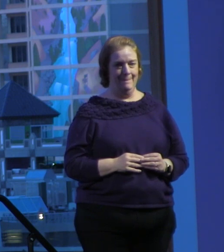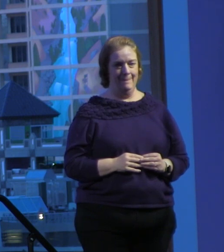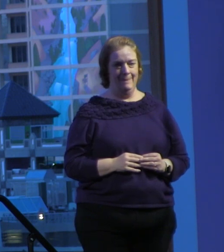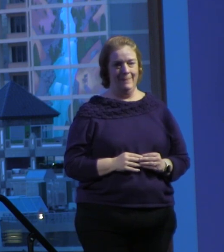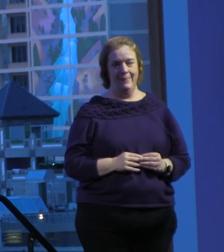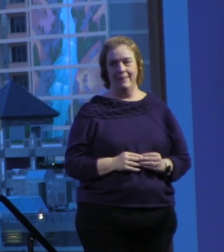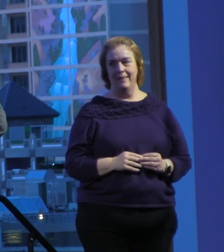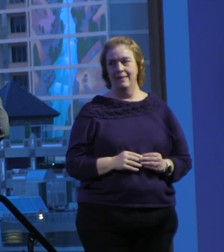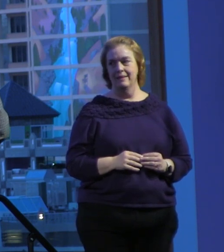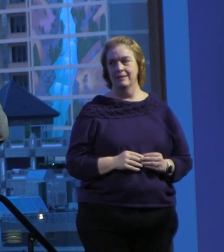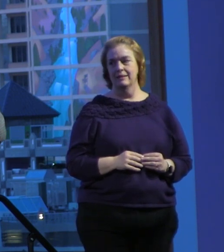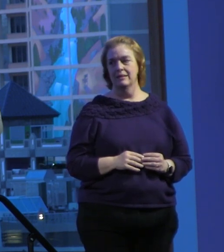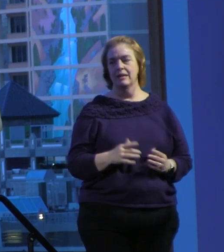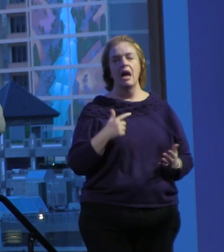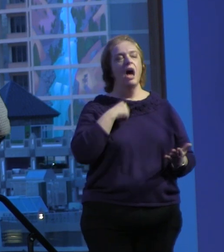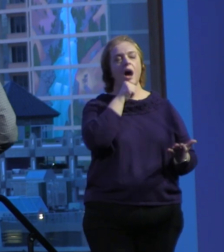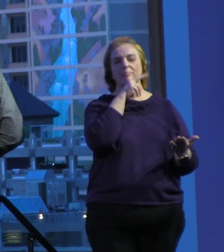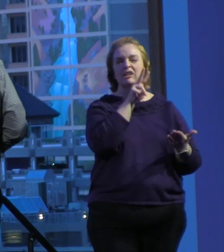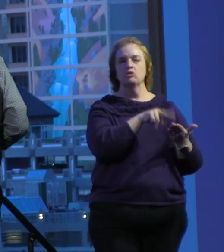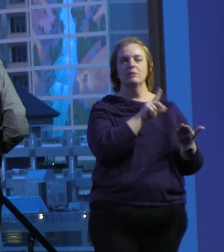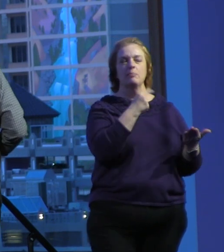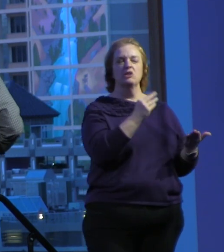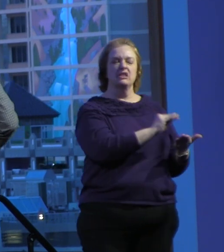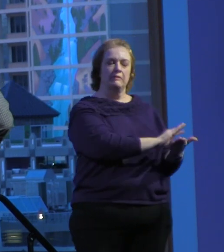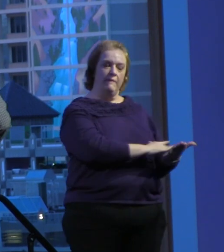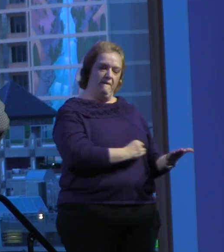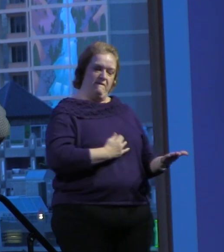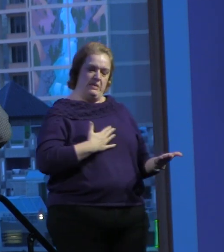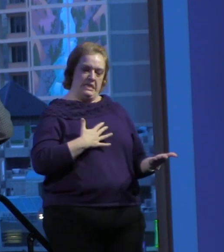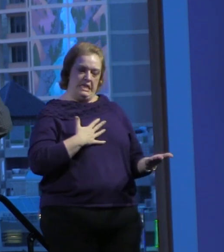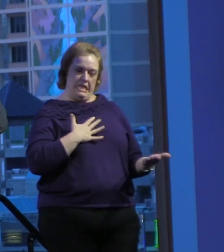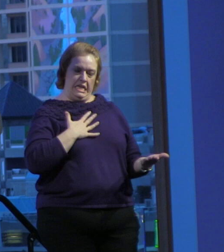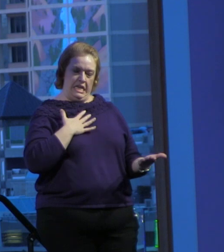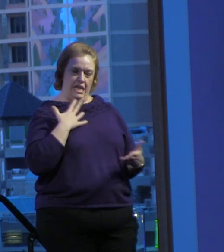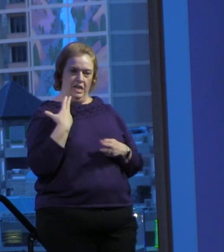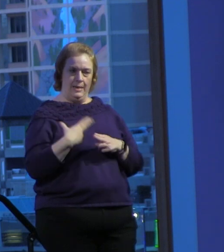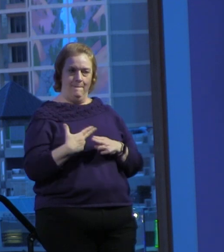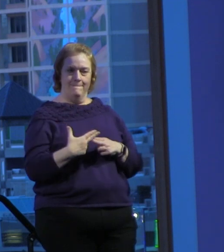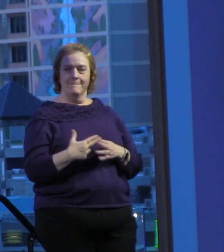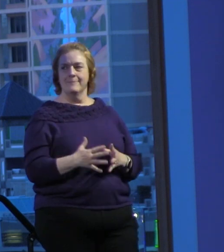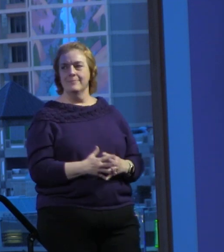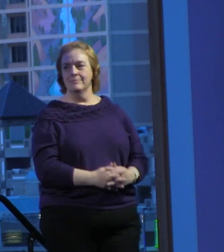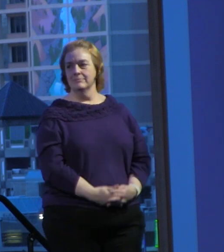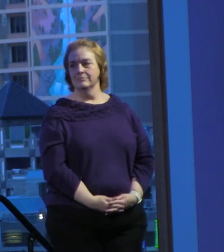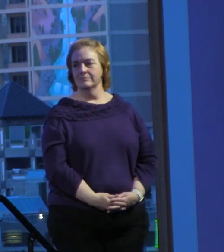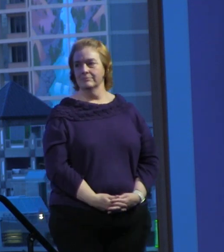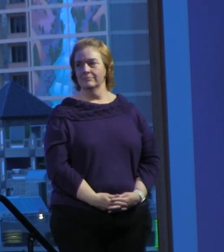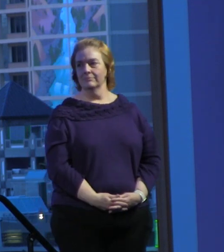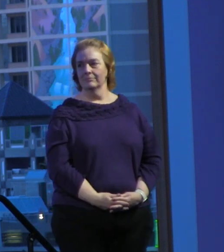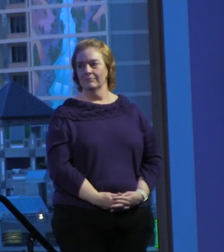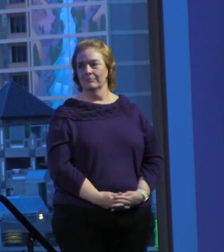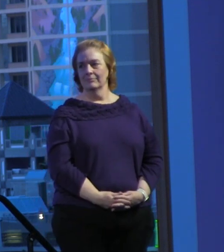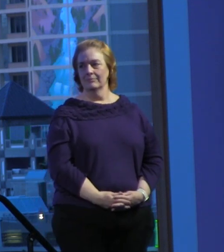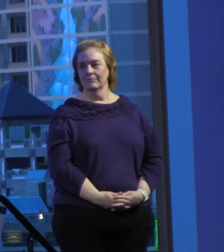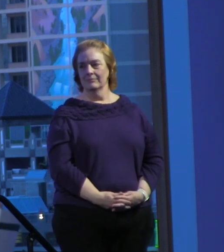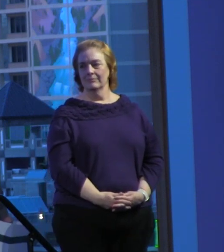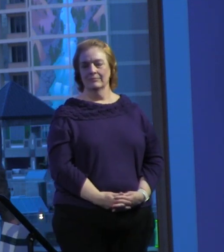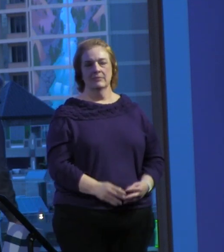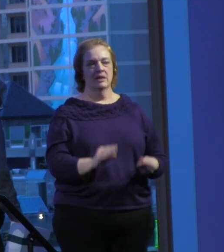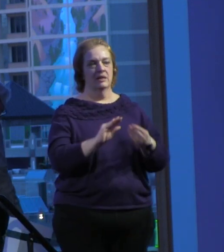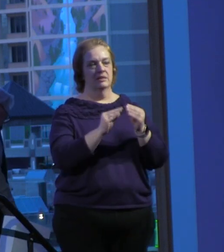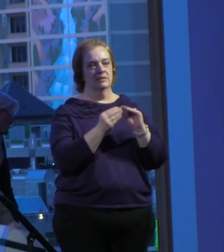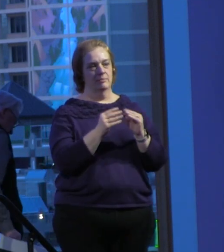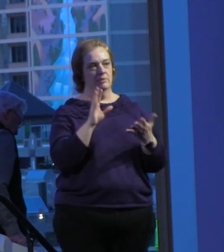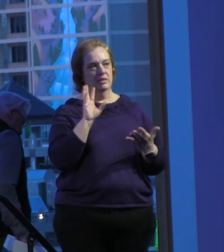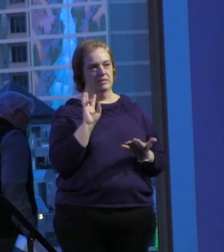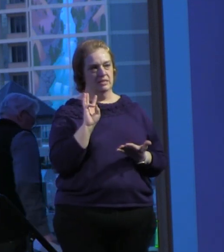All right, I'm not even going to read it. I'm just going to feel the name. Okay, I got it. Number